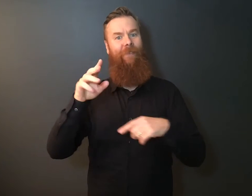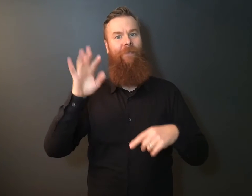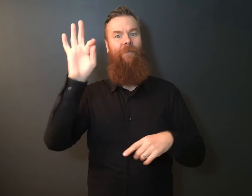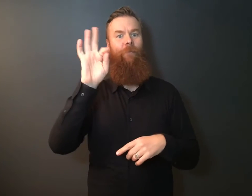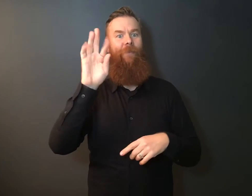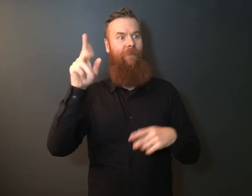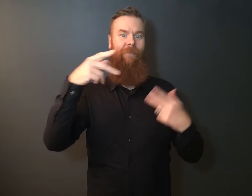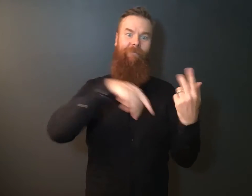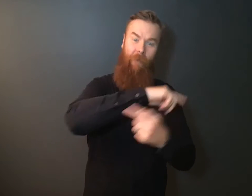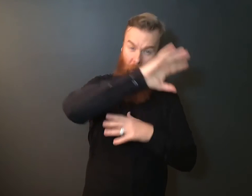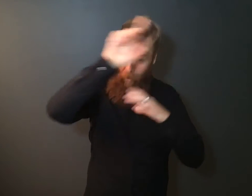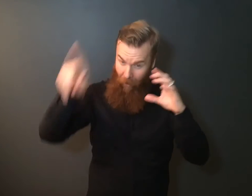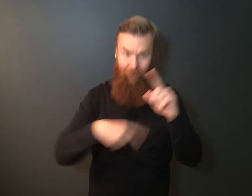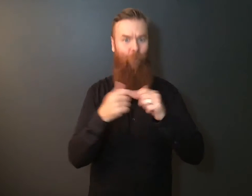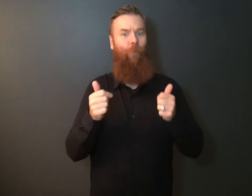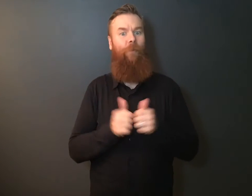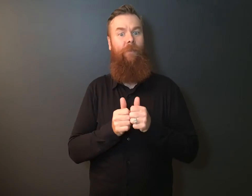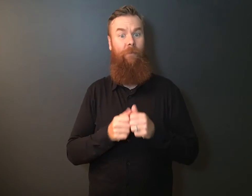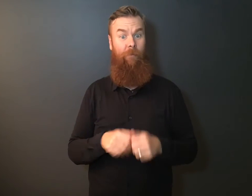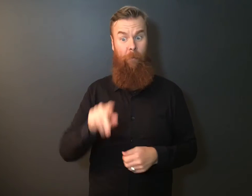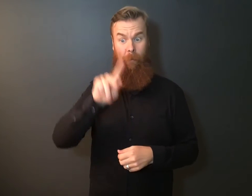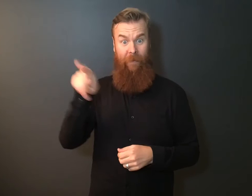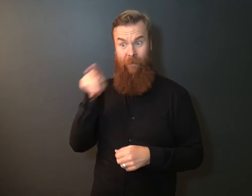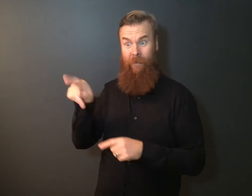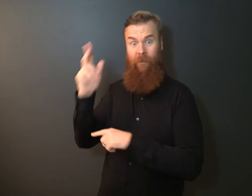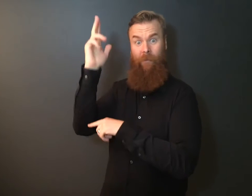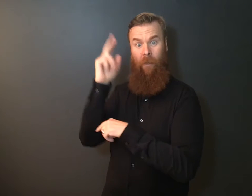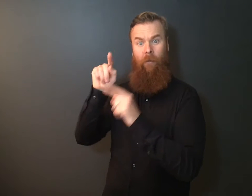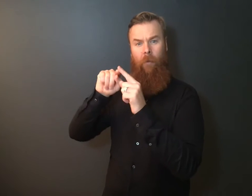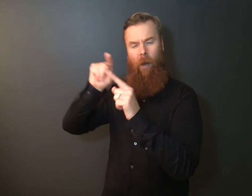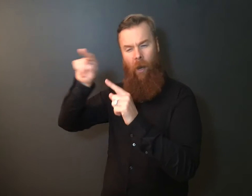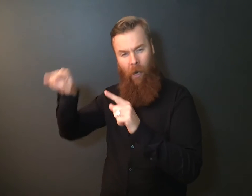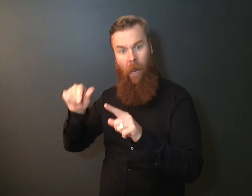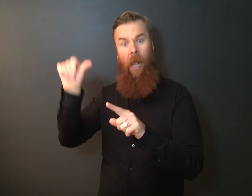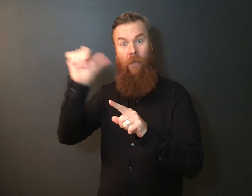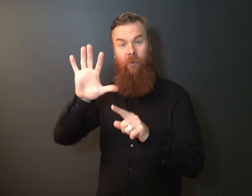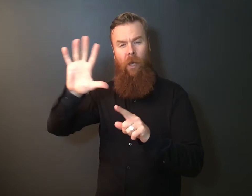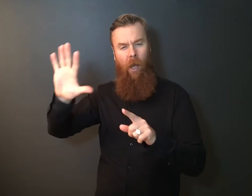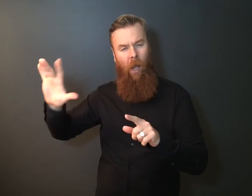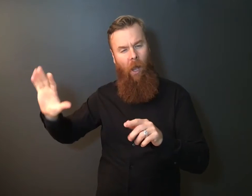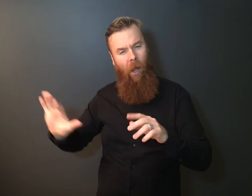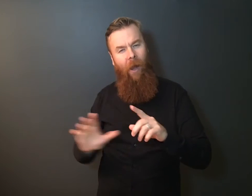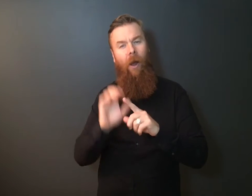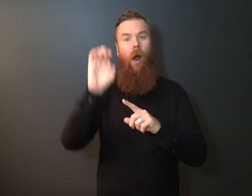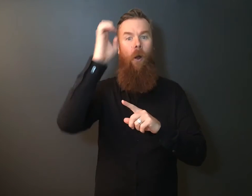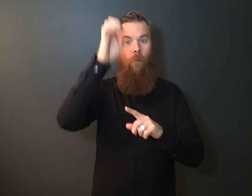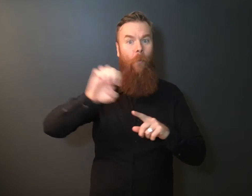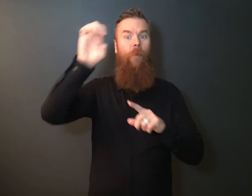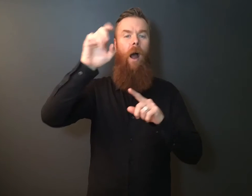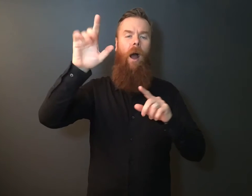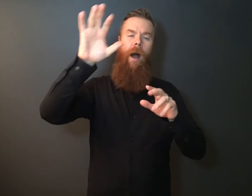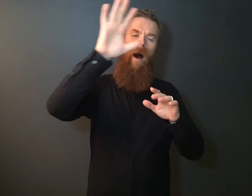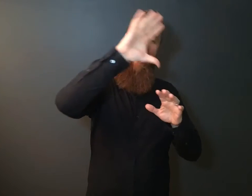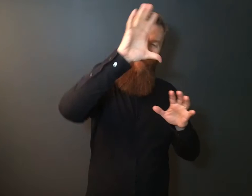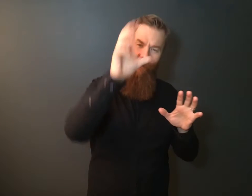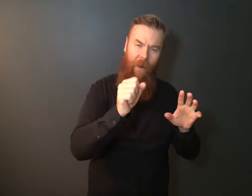Pacific and went to Asia and then to Europe and MENA, and then to Africa, and then to the